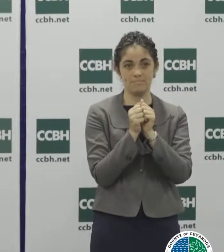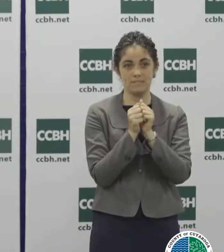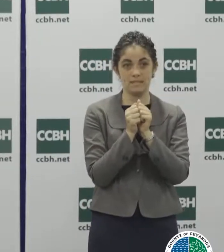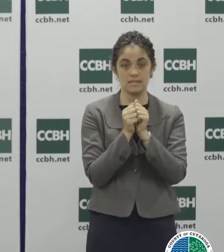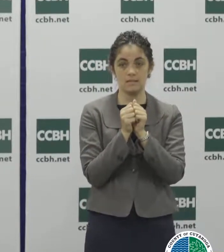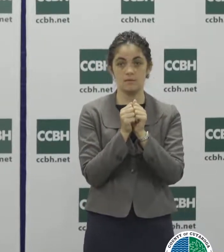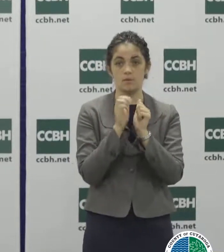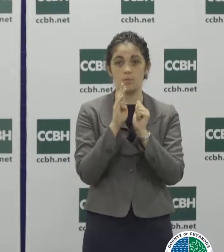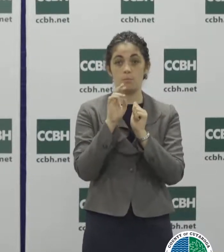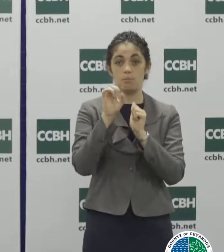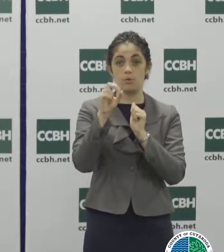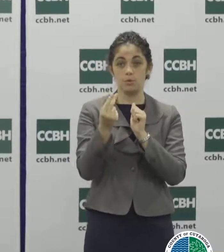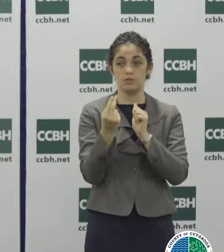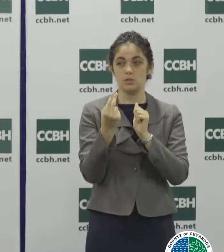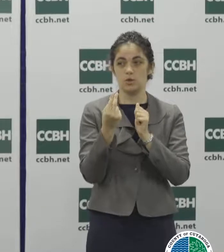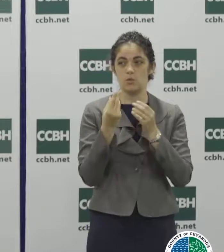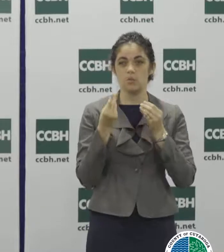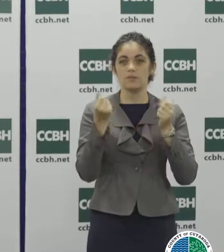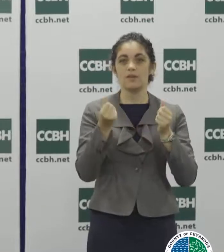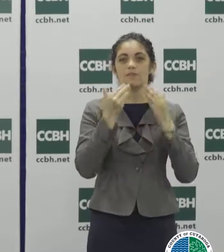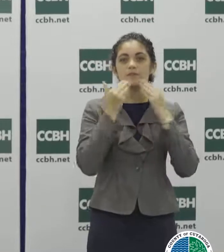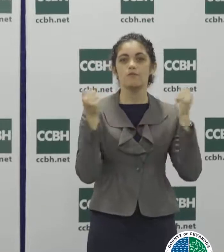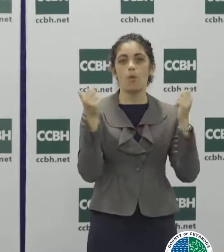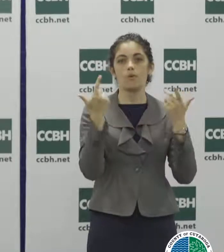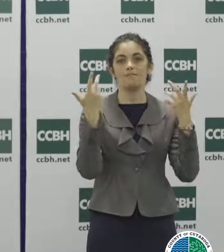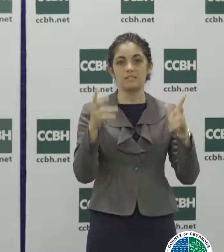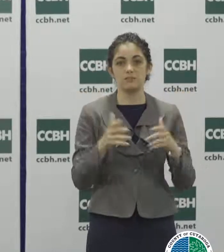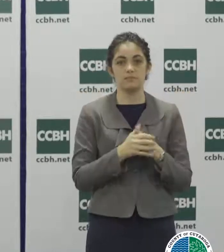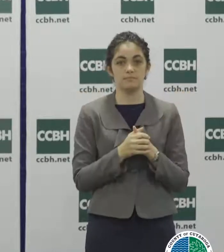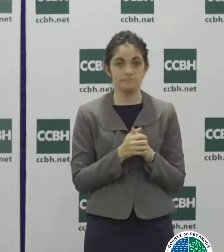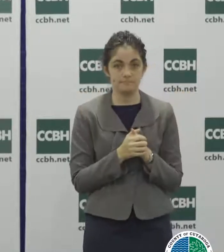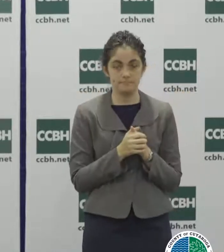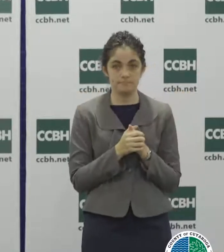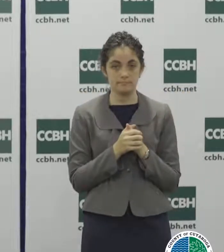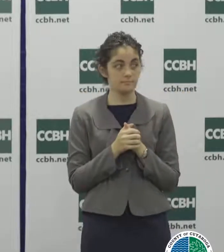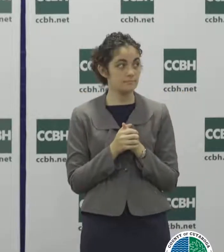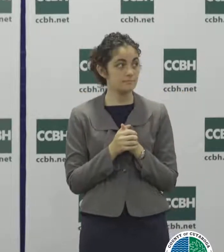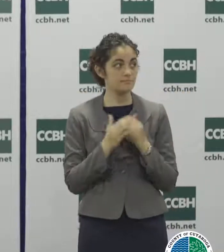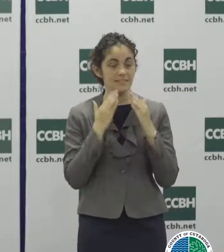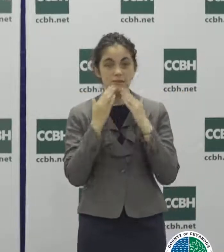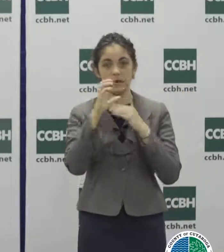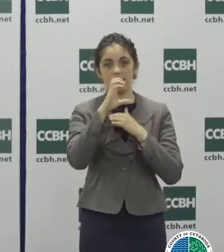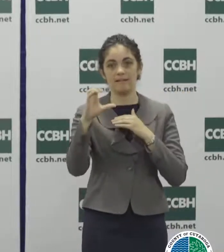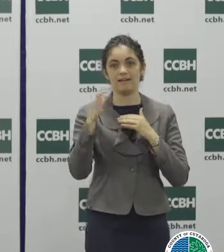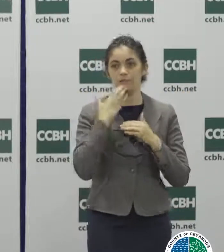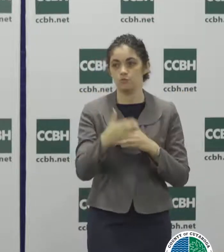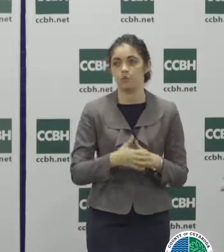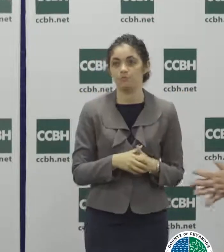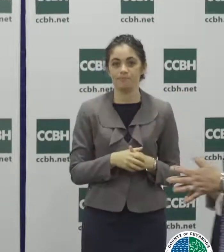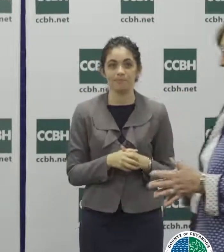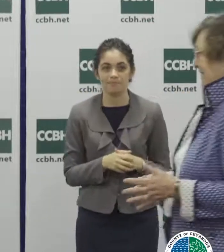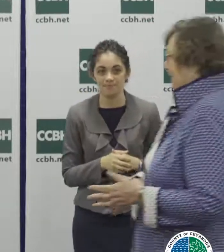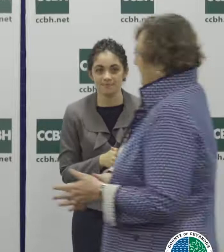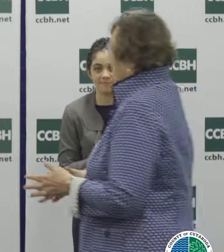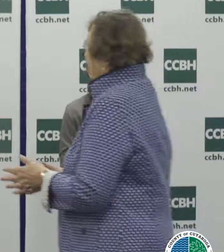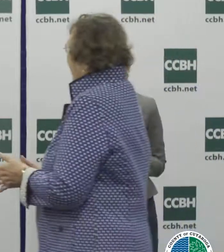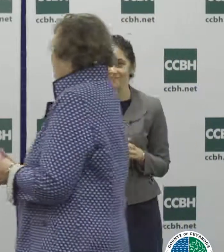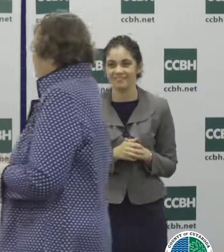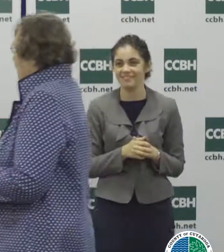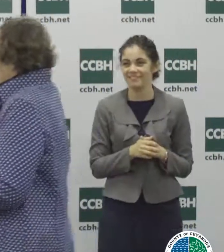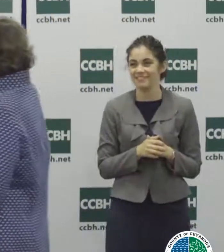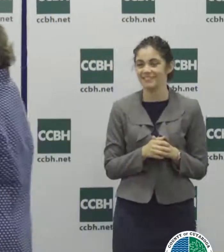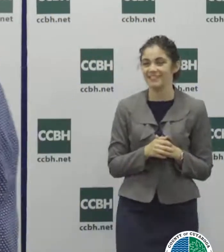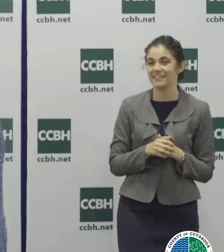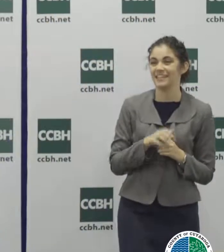Executive Budish's resolution, thank you for all you've done. And Cuyahoga County thanks you. Thank you.